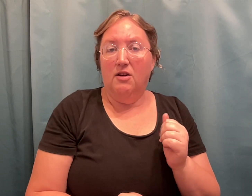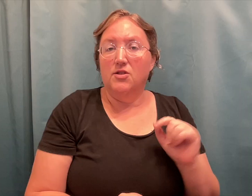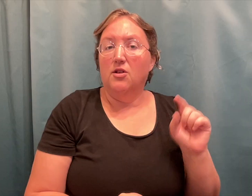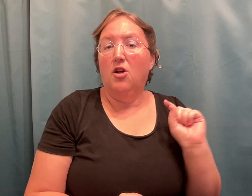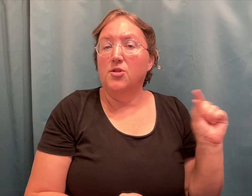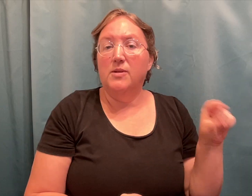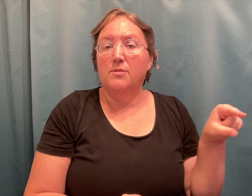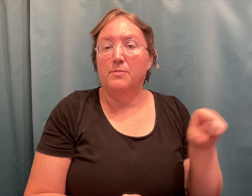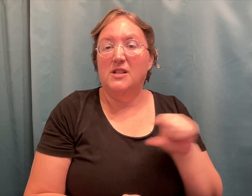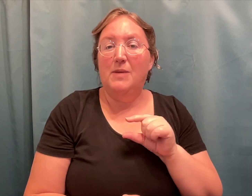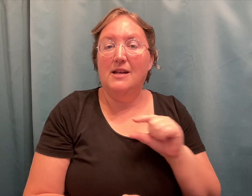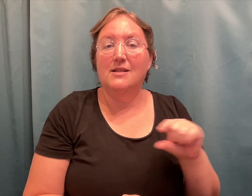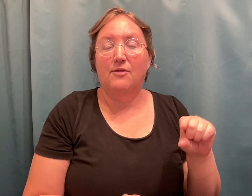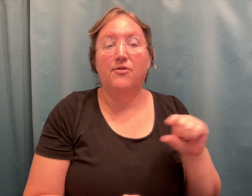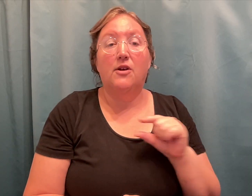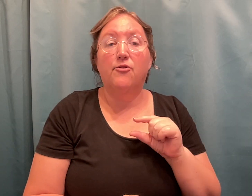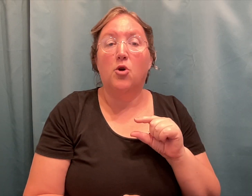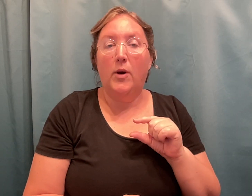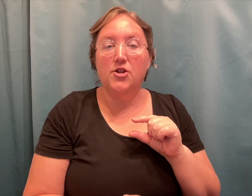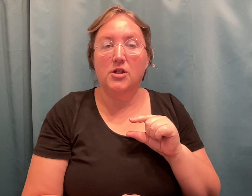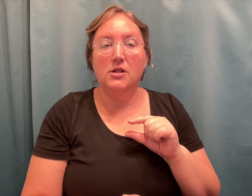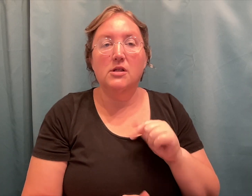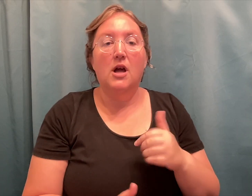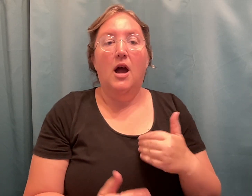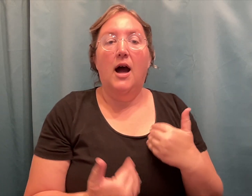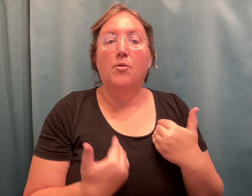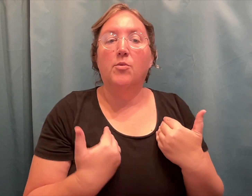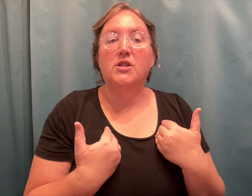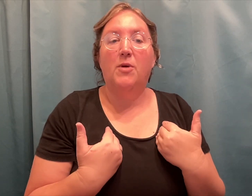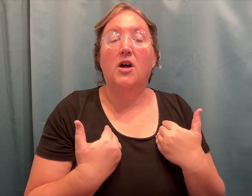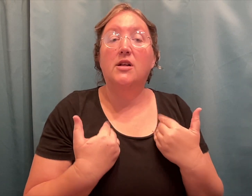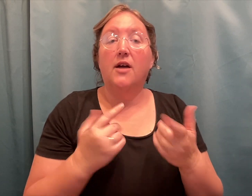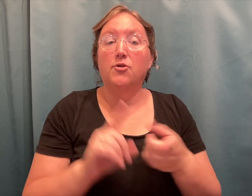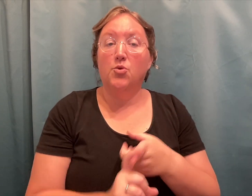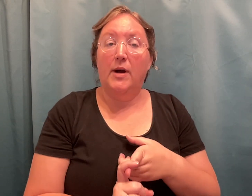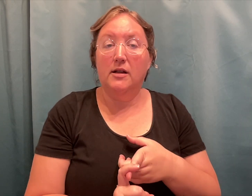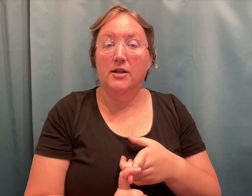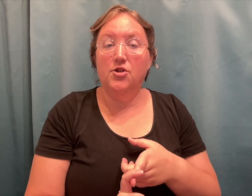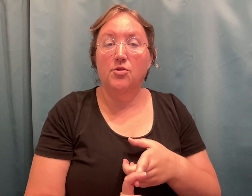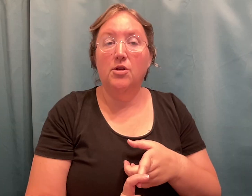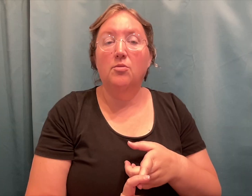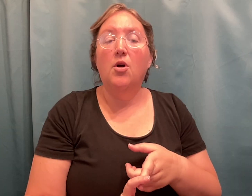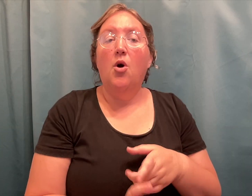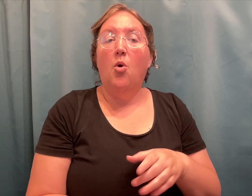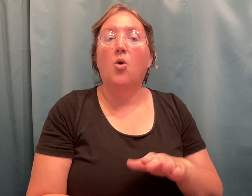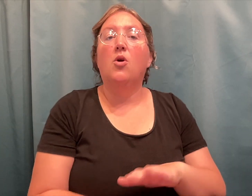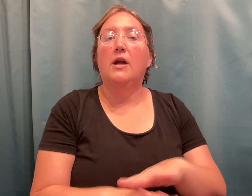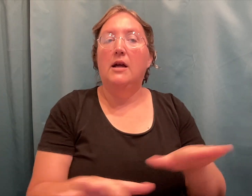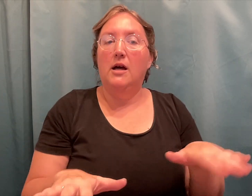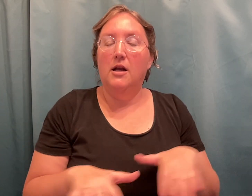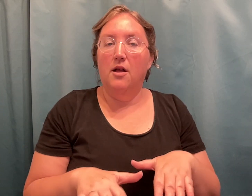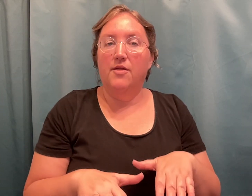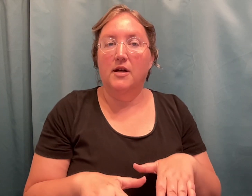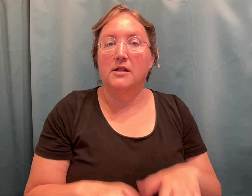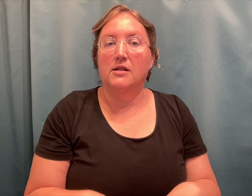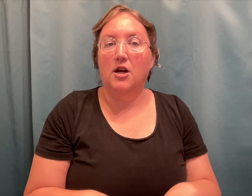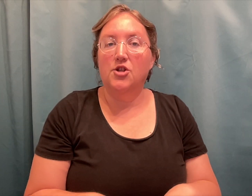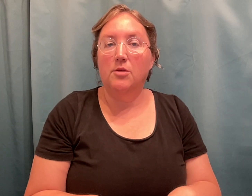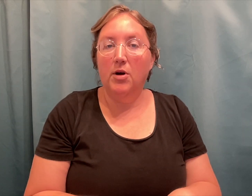There'll also be a space there for questions. I will respond either directly to you or in the discussion